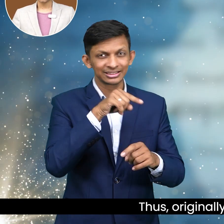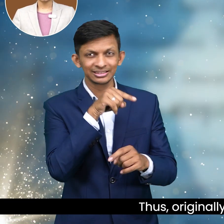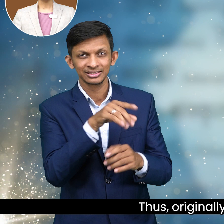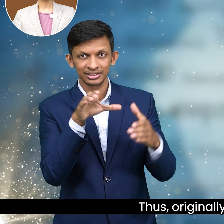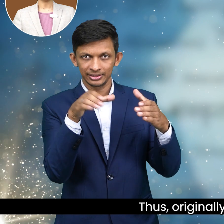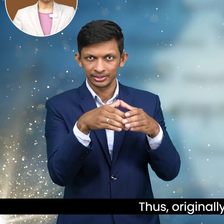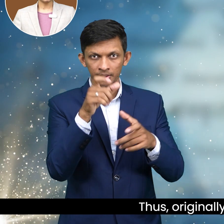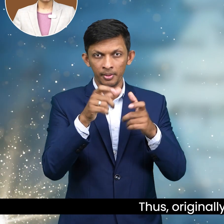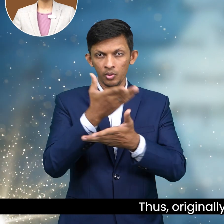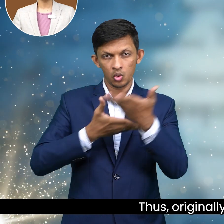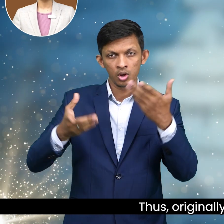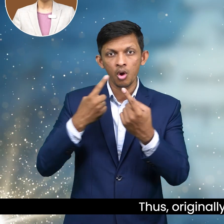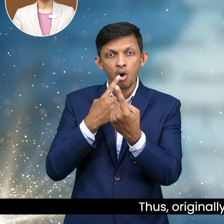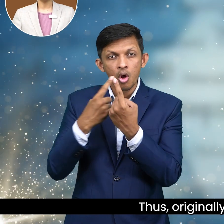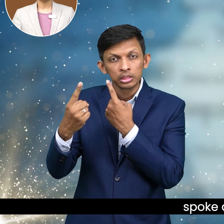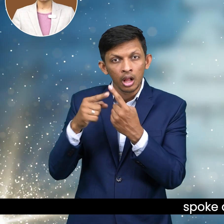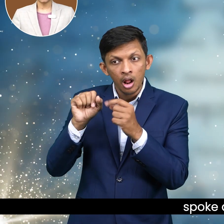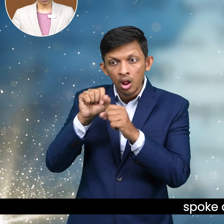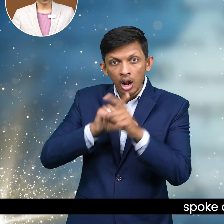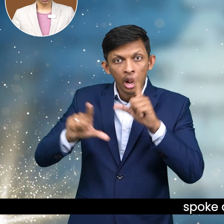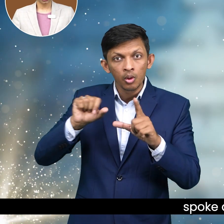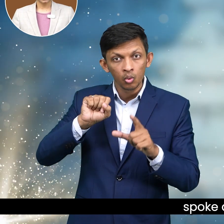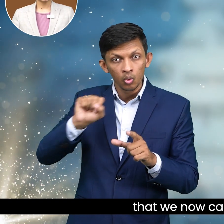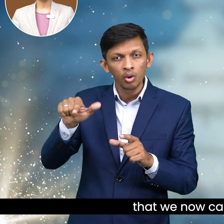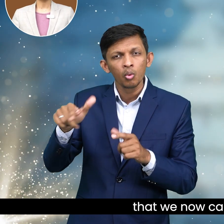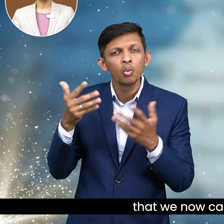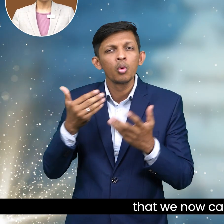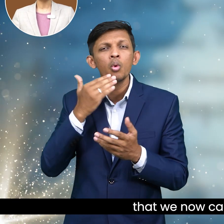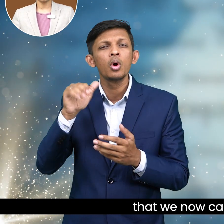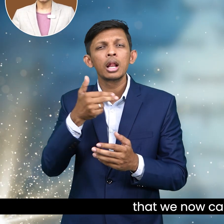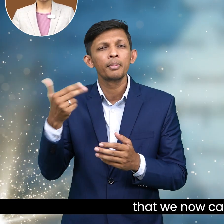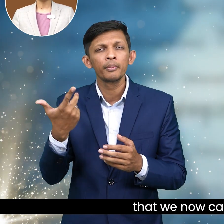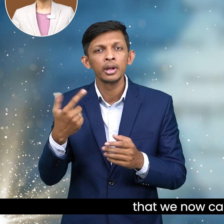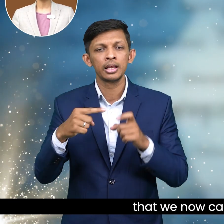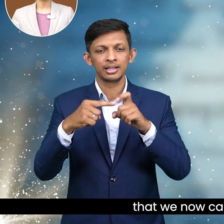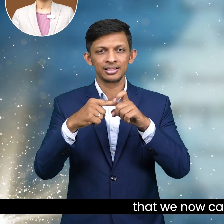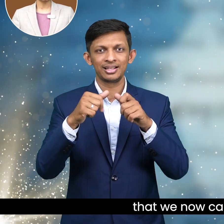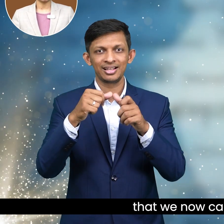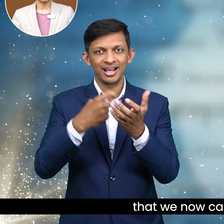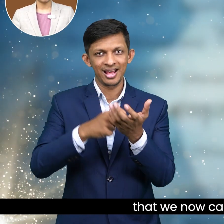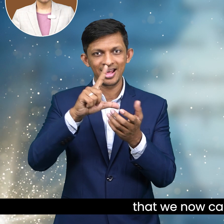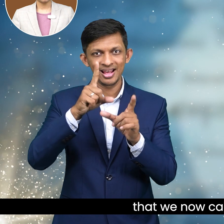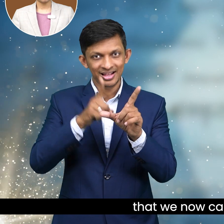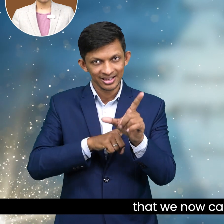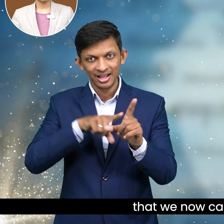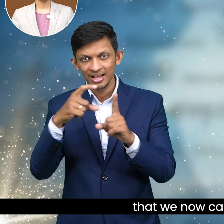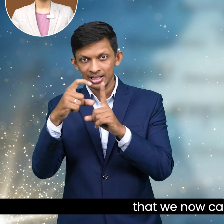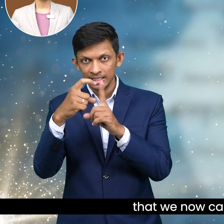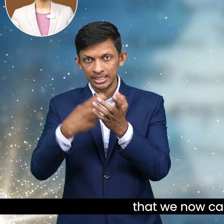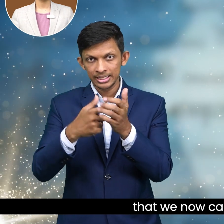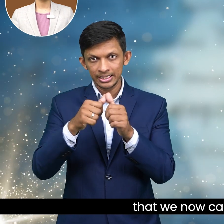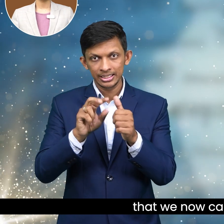Thus, originally a group of people spoke a language that we now call as Early Dravidian.